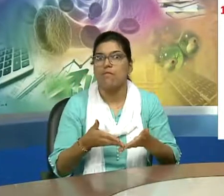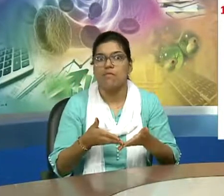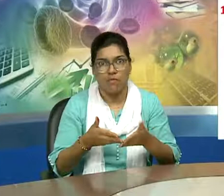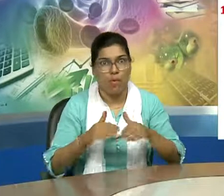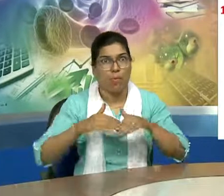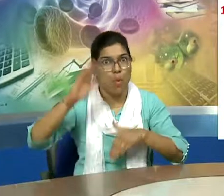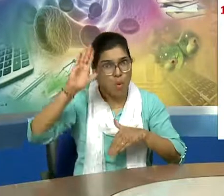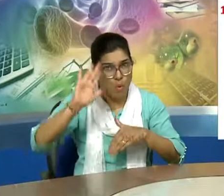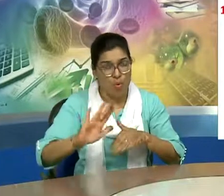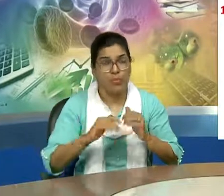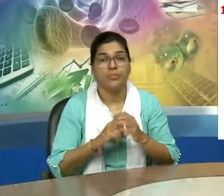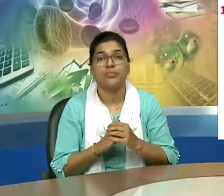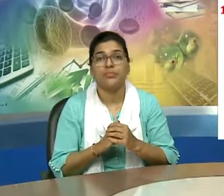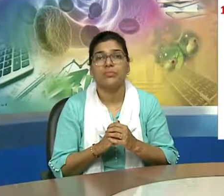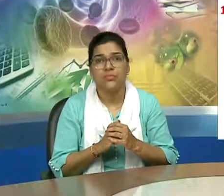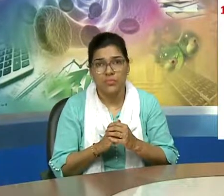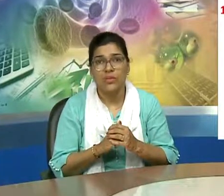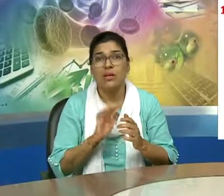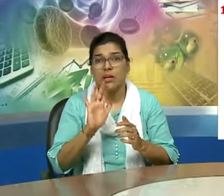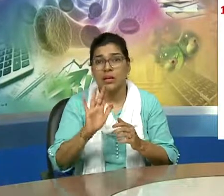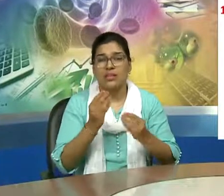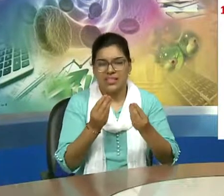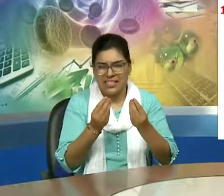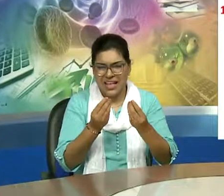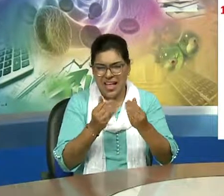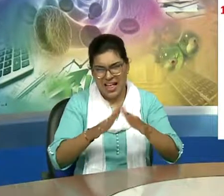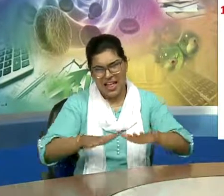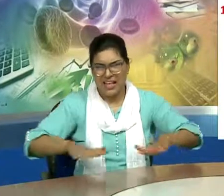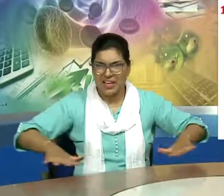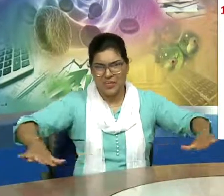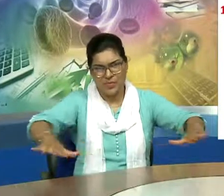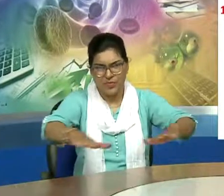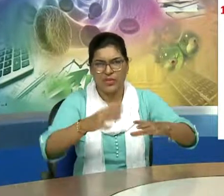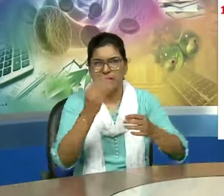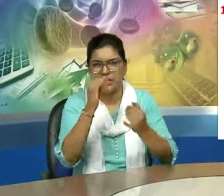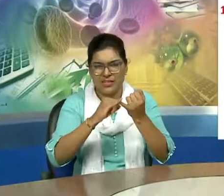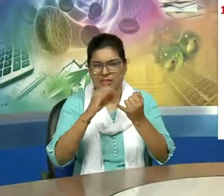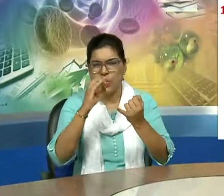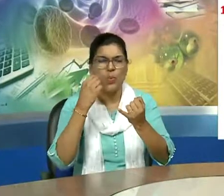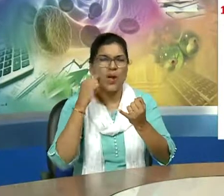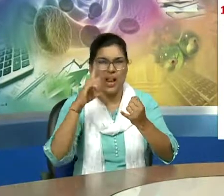but the salt which is dissolved in water, it remains in the soil.